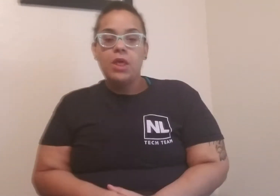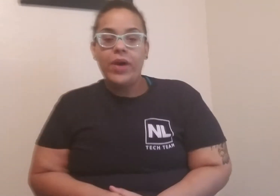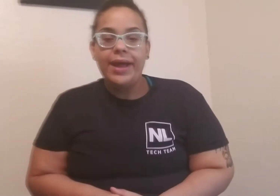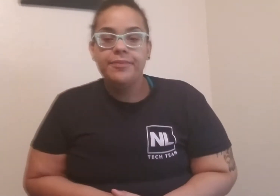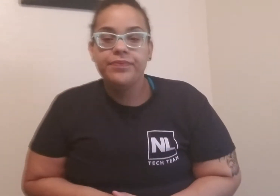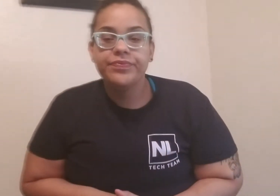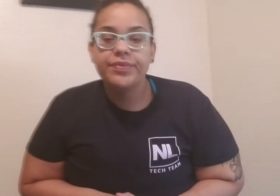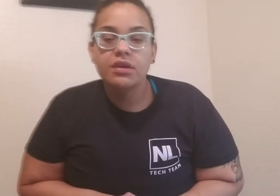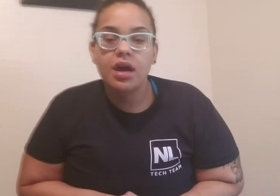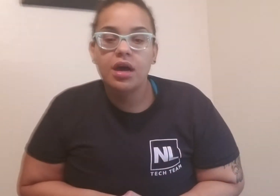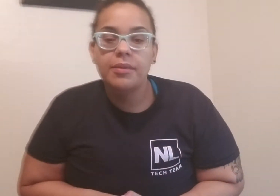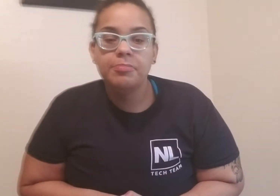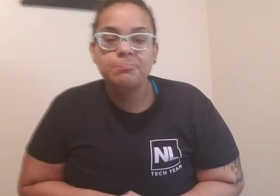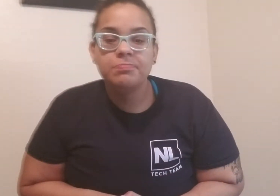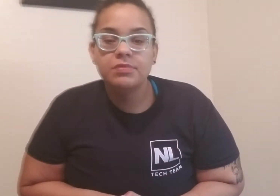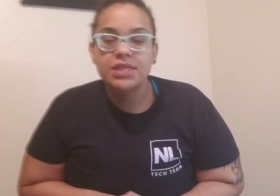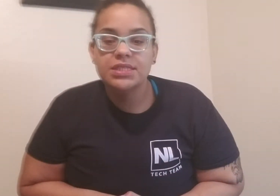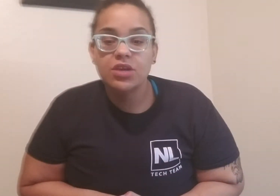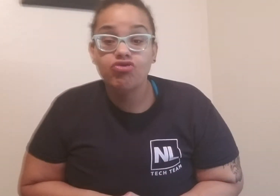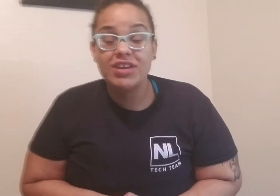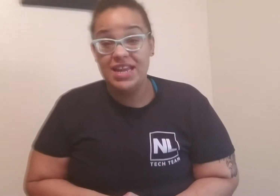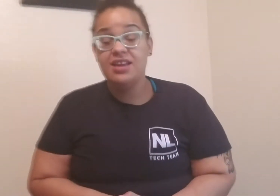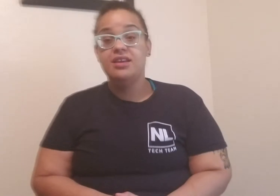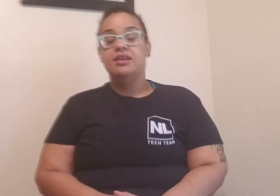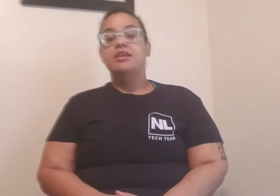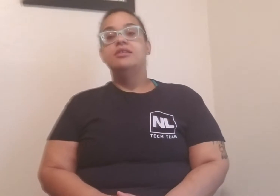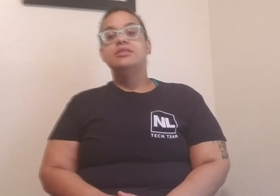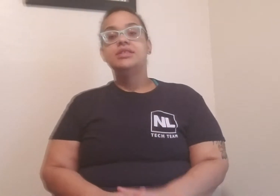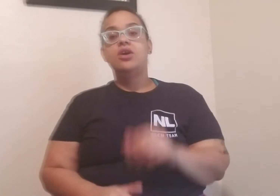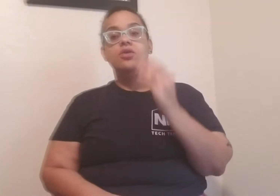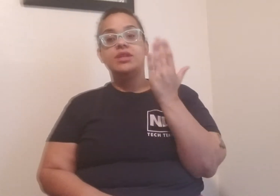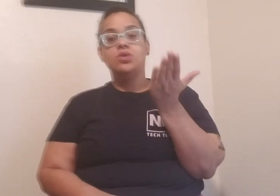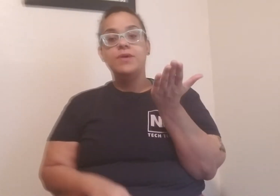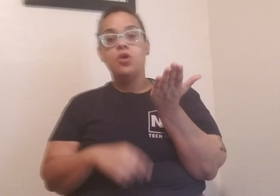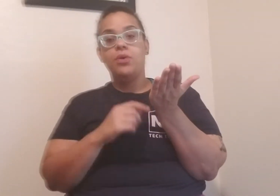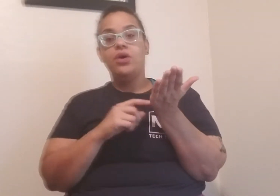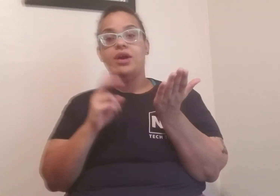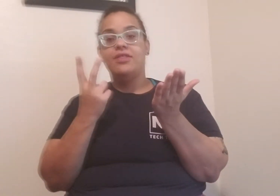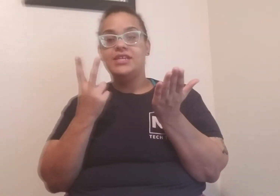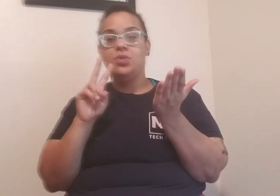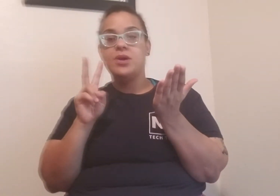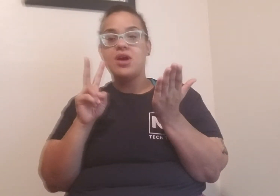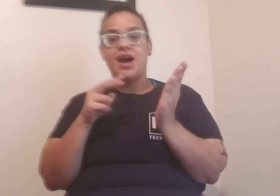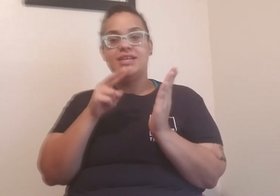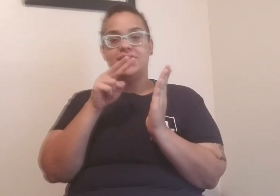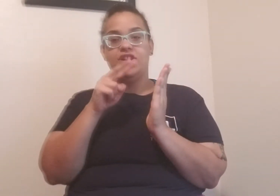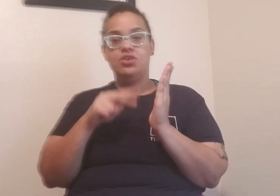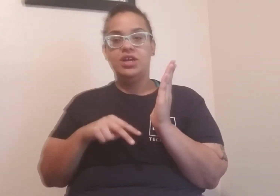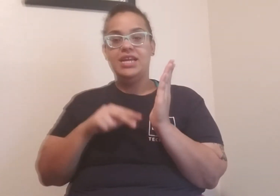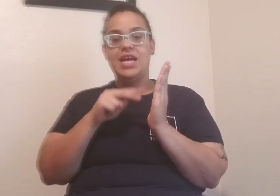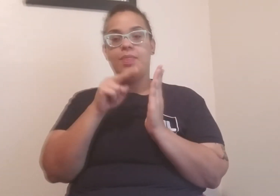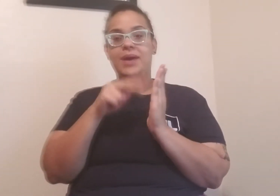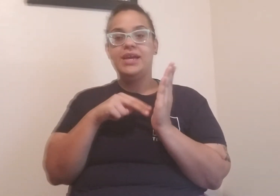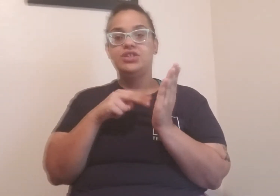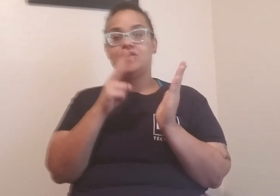Okay. Let's see, reading. So this will be your book, these will be your eyes, and you're looking down the page. So this